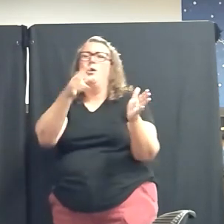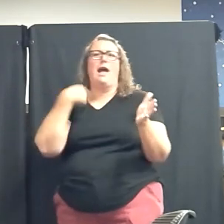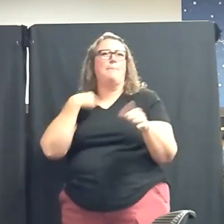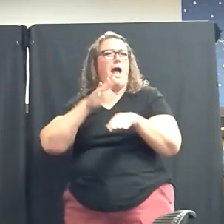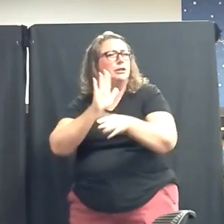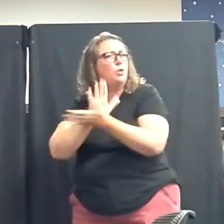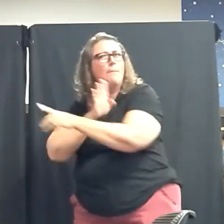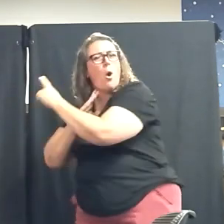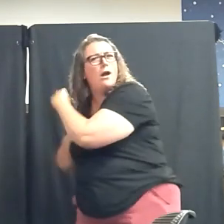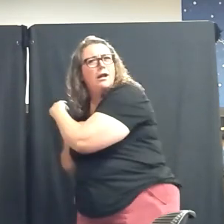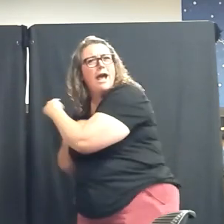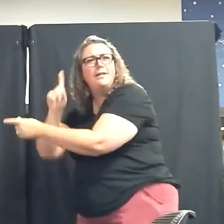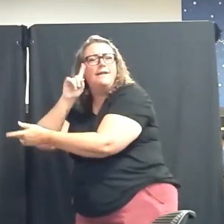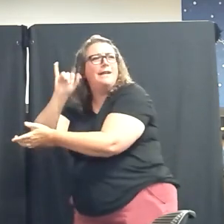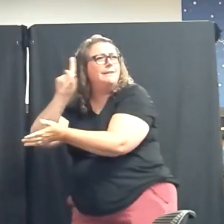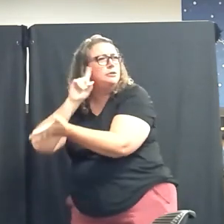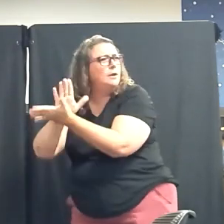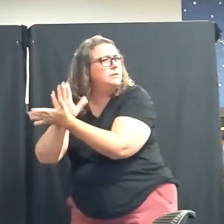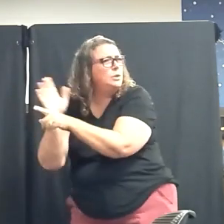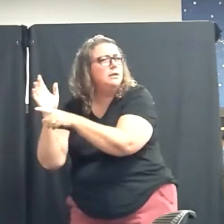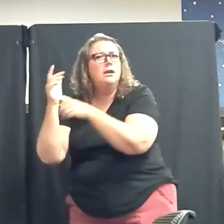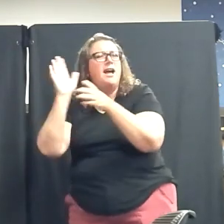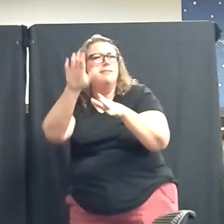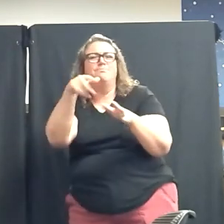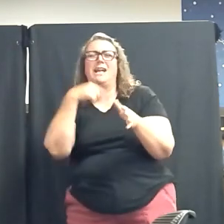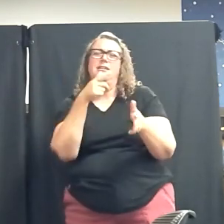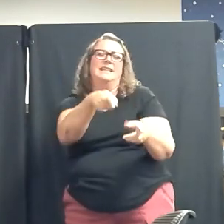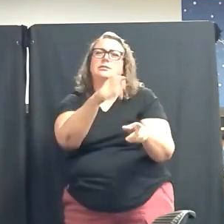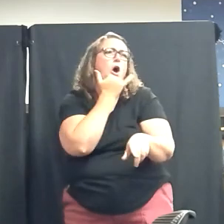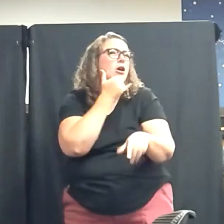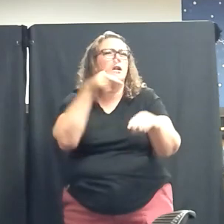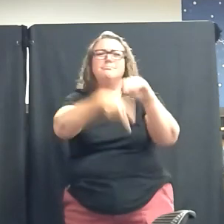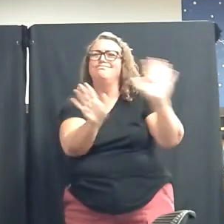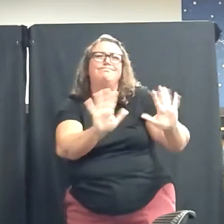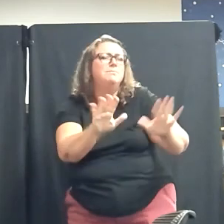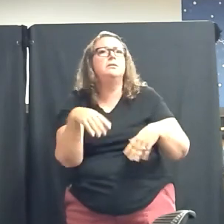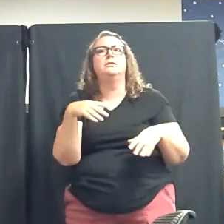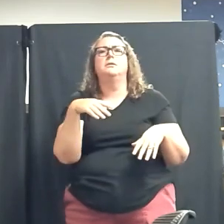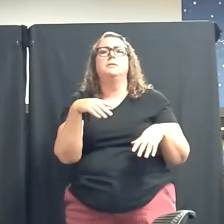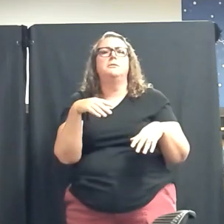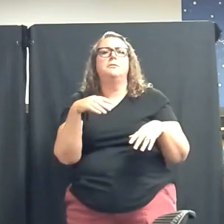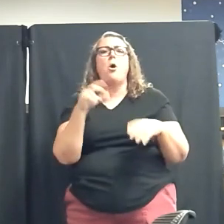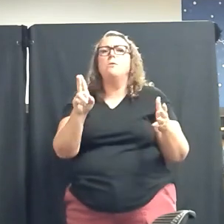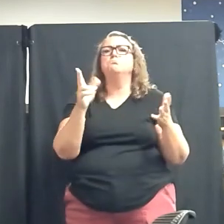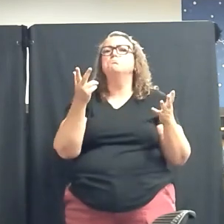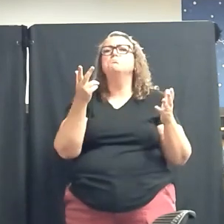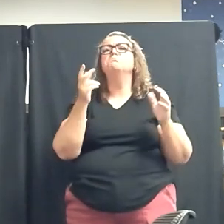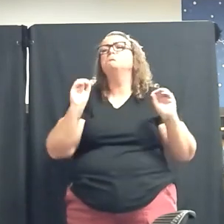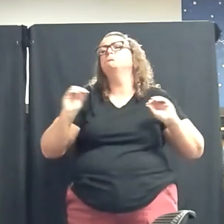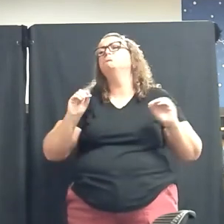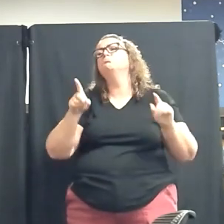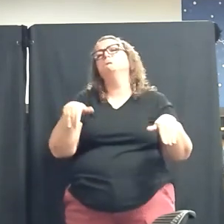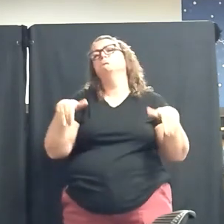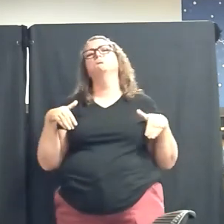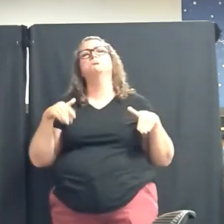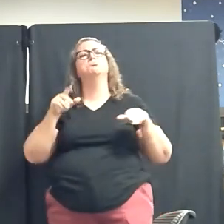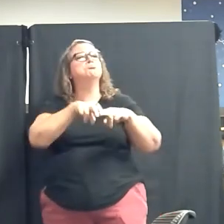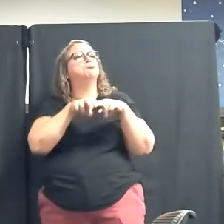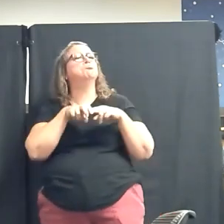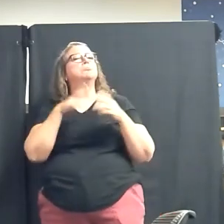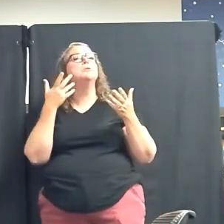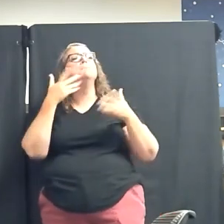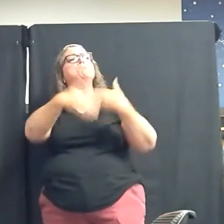you contribute to that discussion? Did you mention the fact that you're on ISD school board and that you disagreed with those